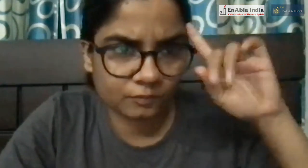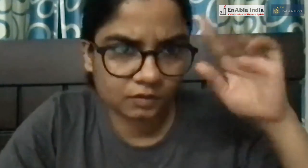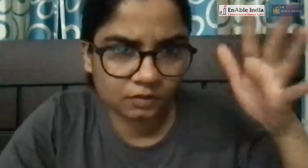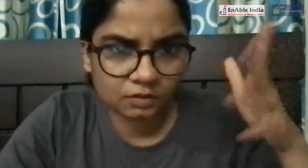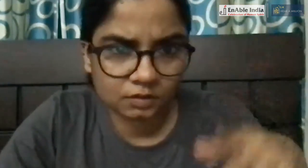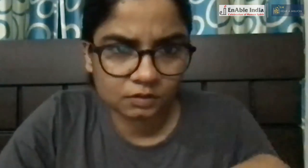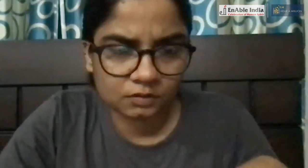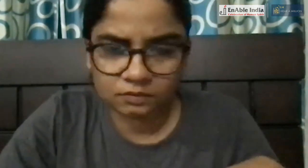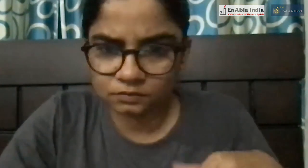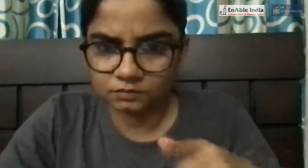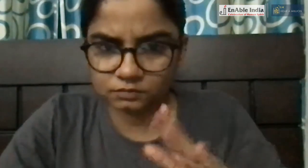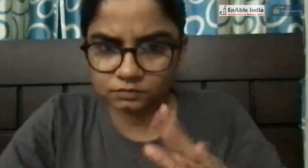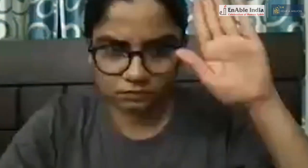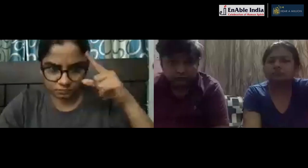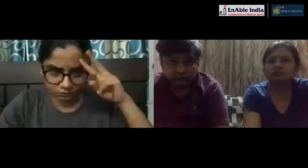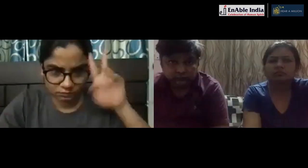Do you have any doubt?